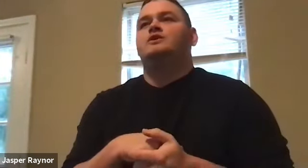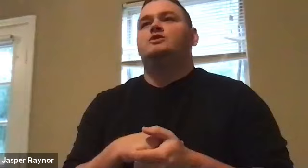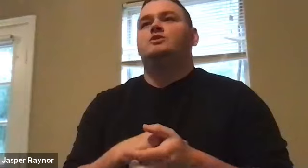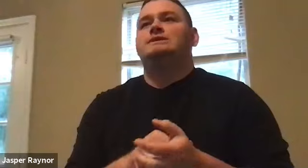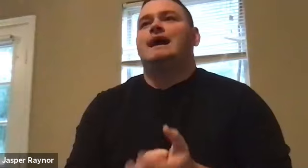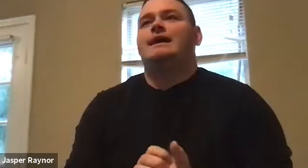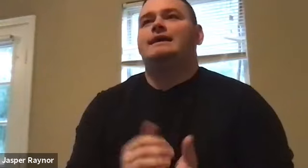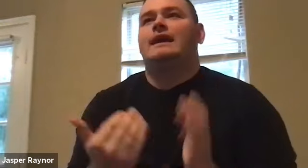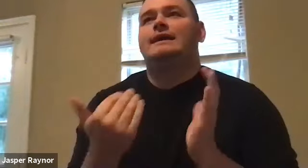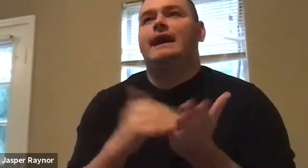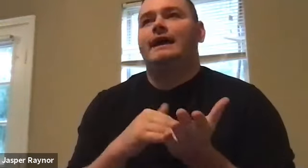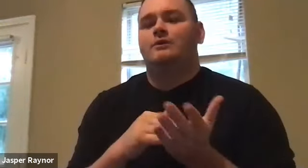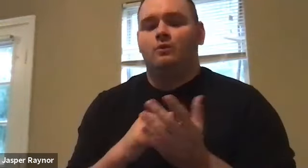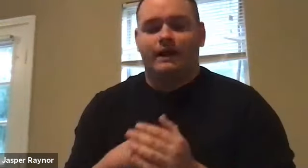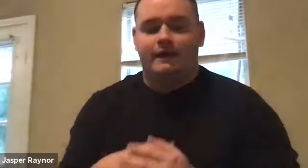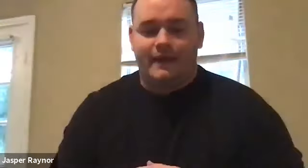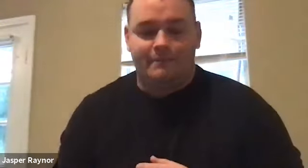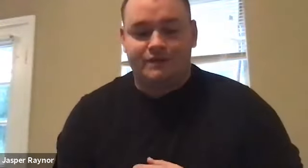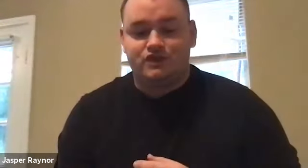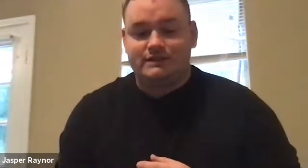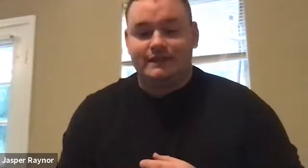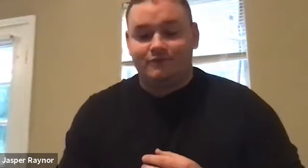You would sign again with a bunch of different